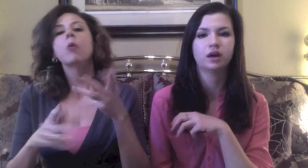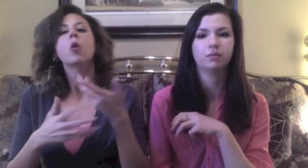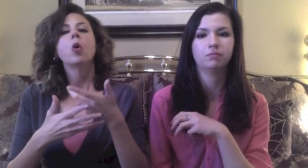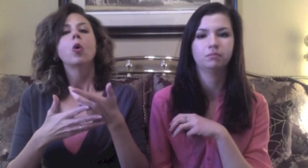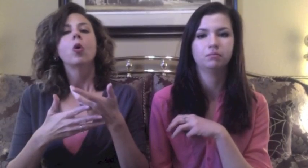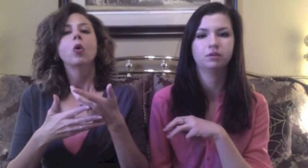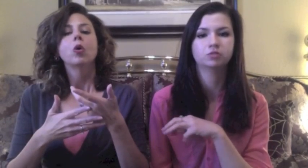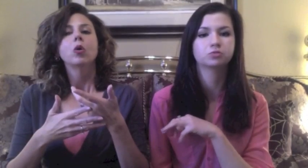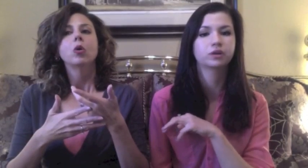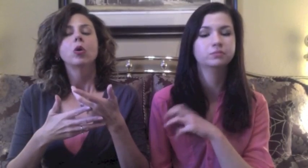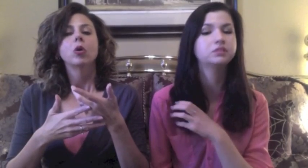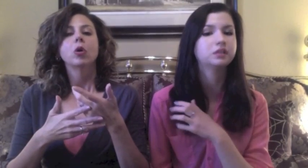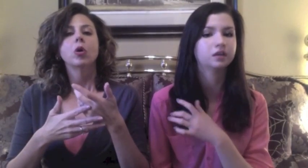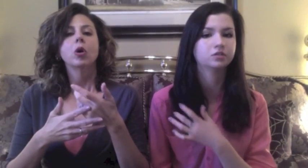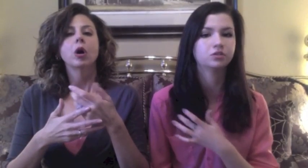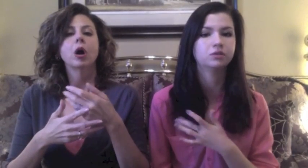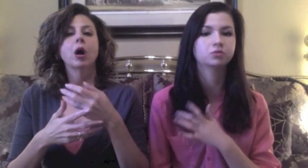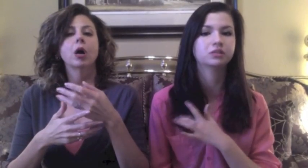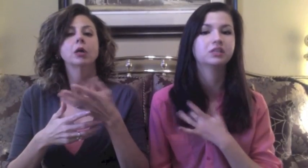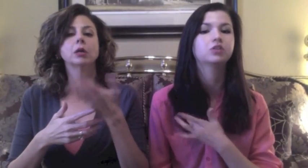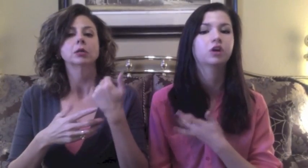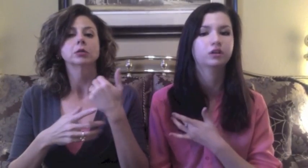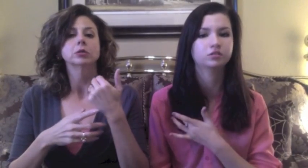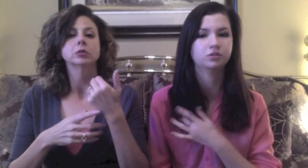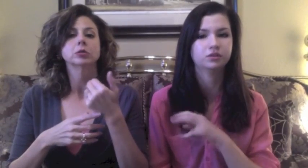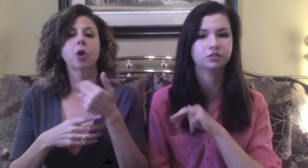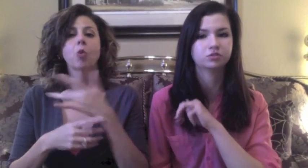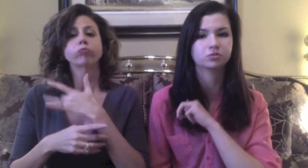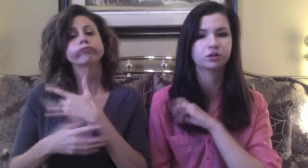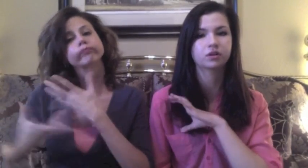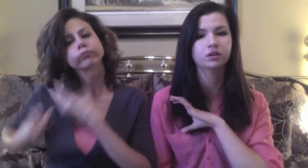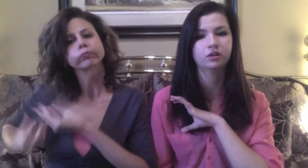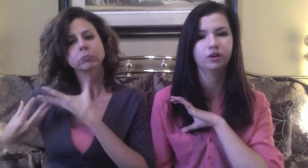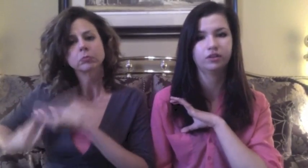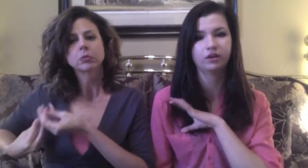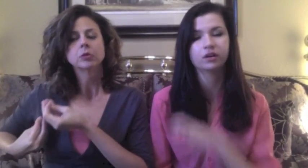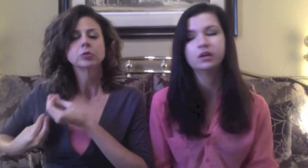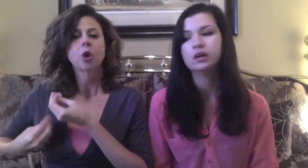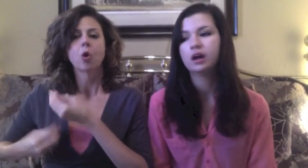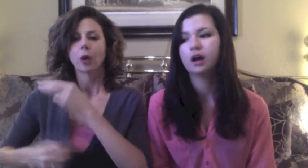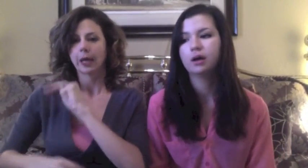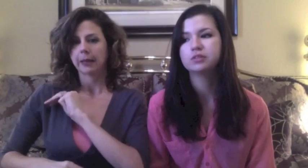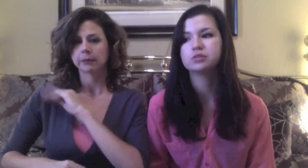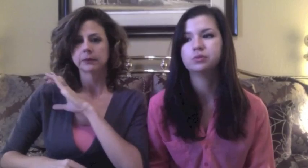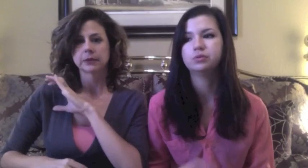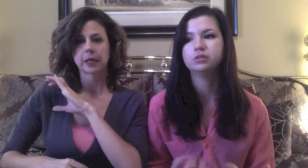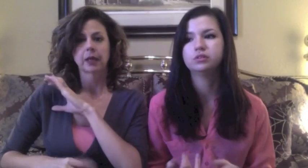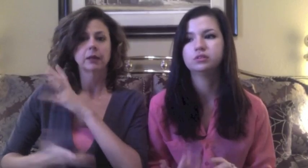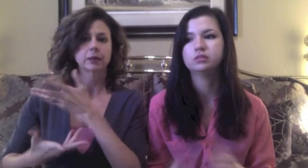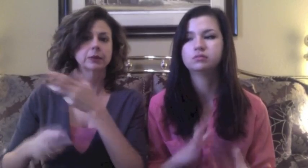a friend whose initials were MC, and so he was really tender-hearted, so his initials were right there. And